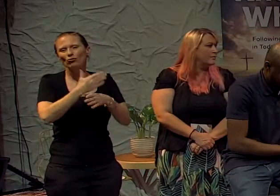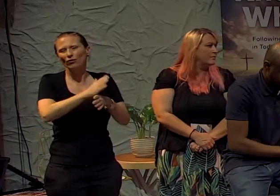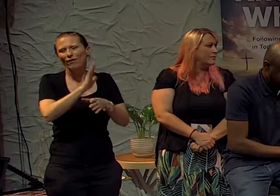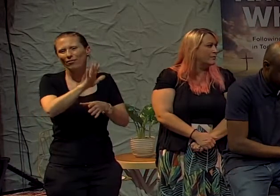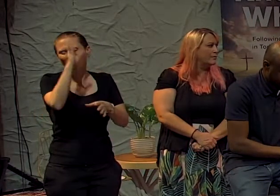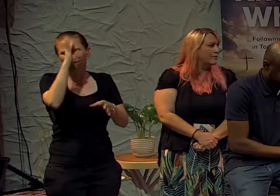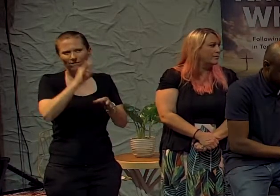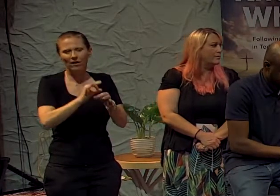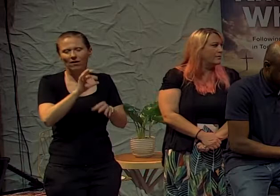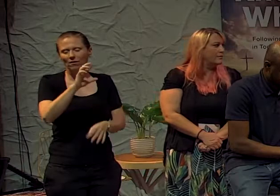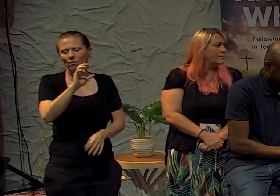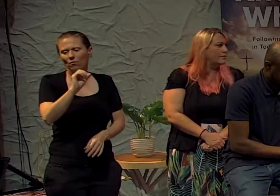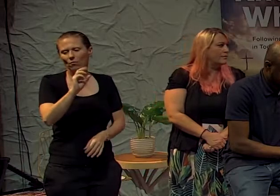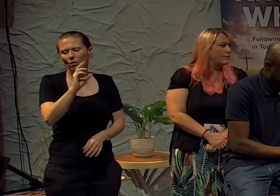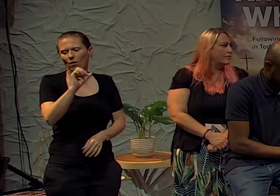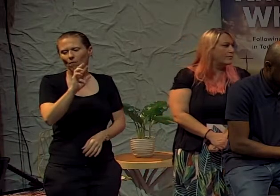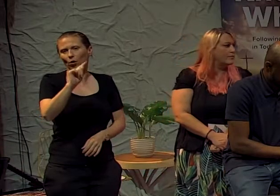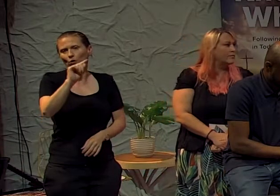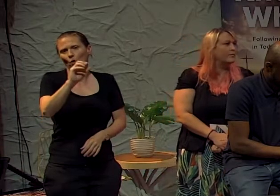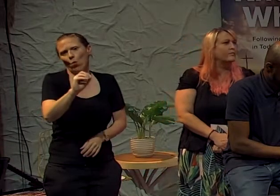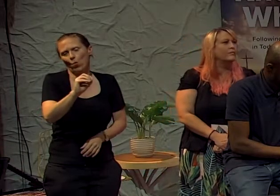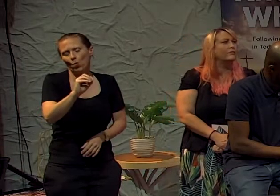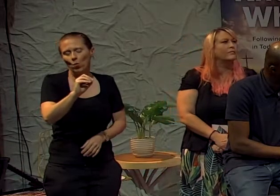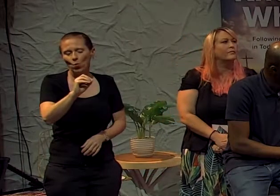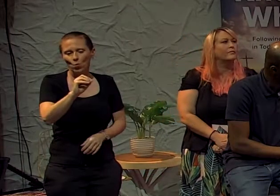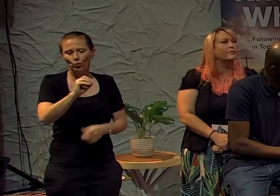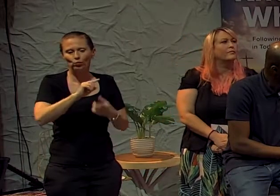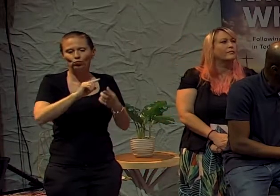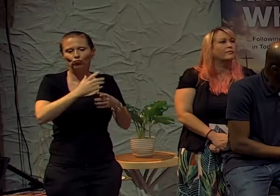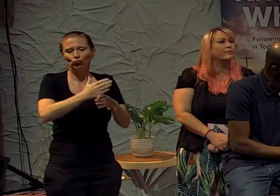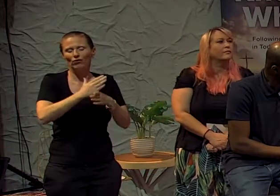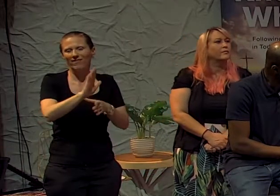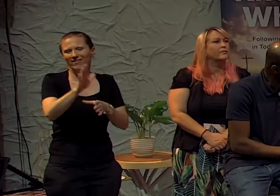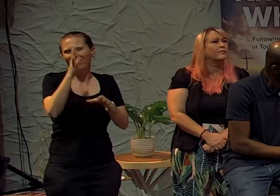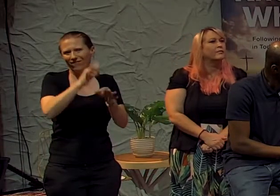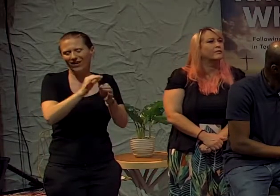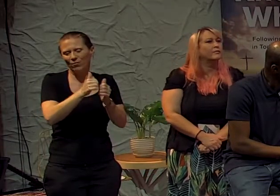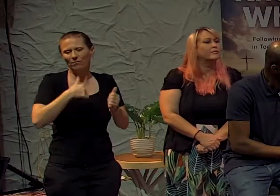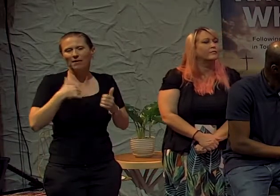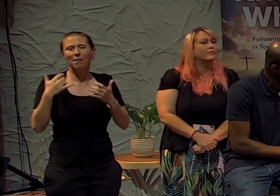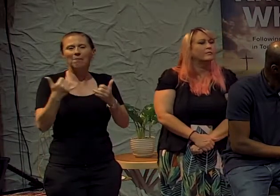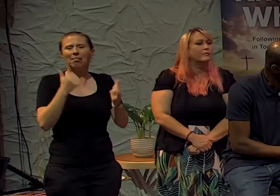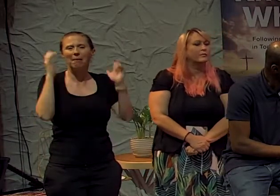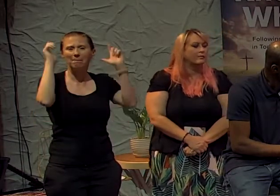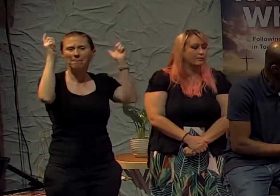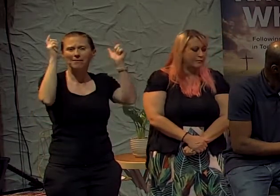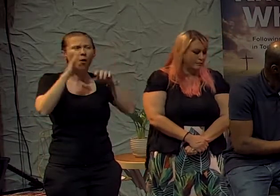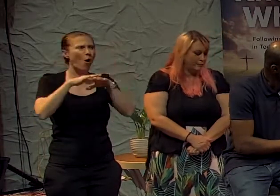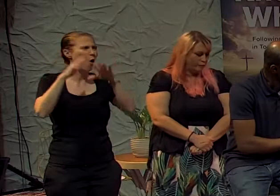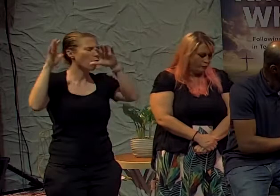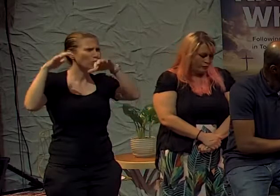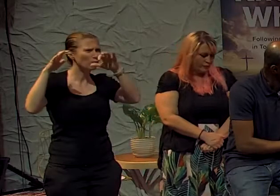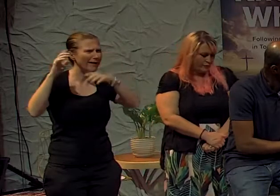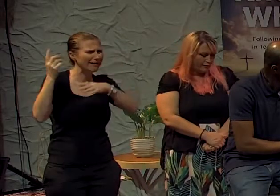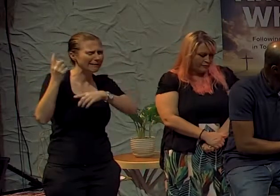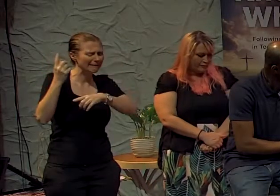Roberto Batetta shared his faith with me playing basketball on a rainy day on a